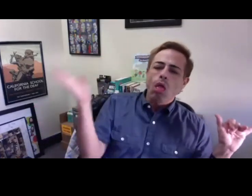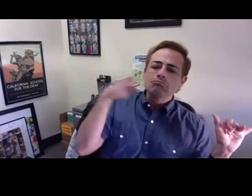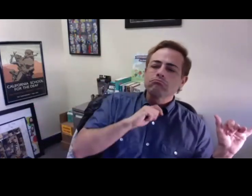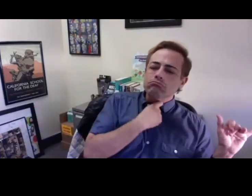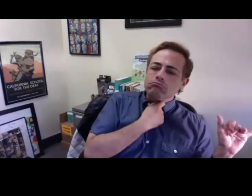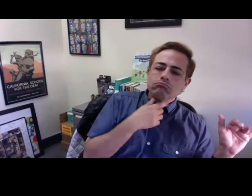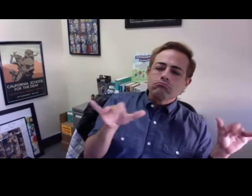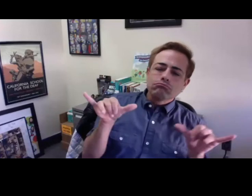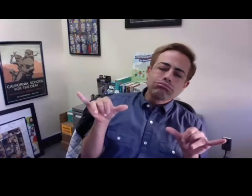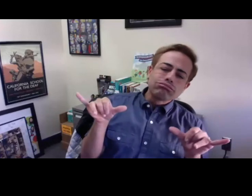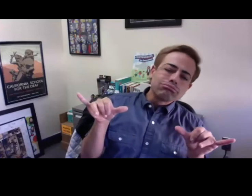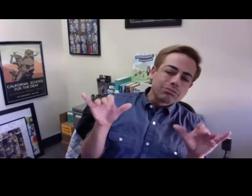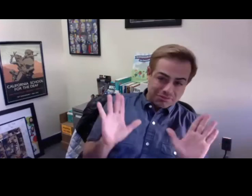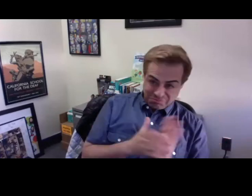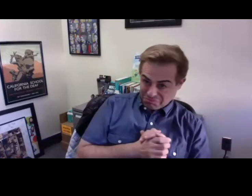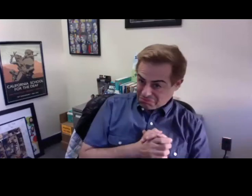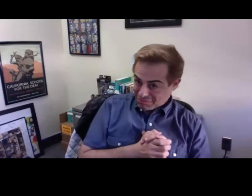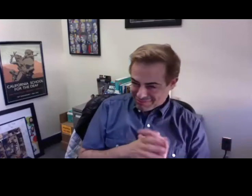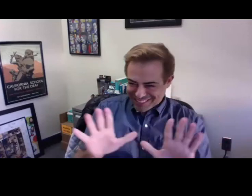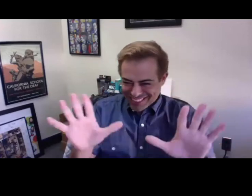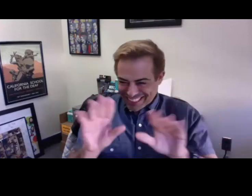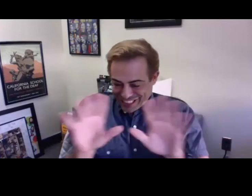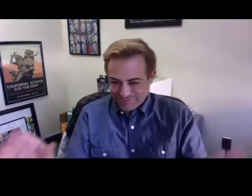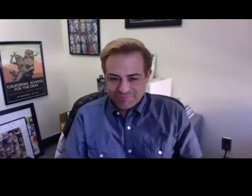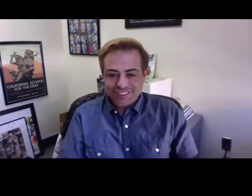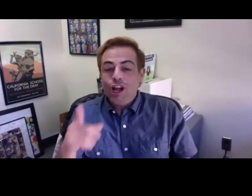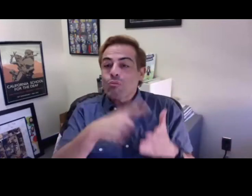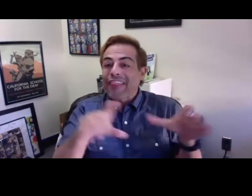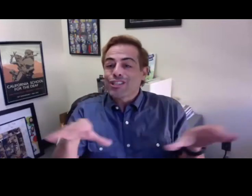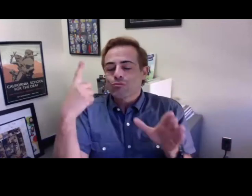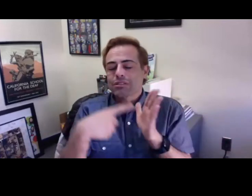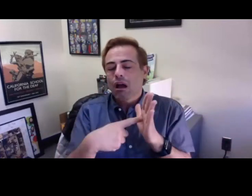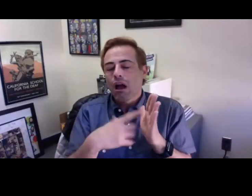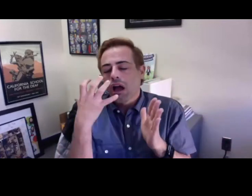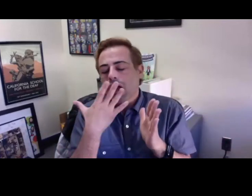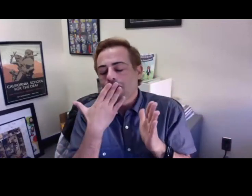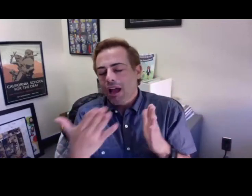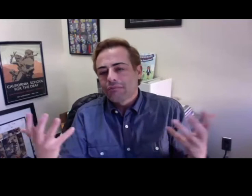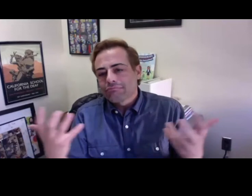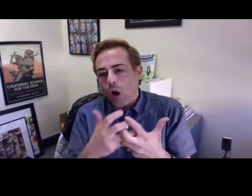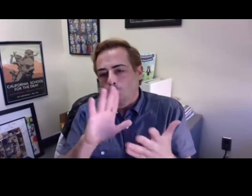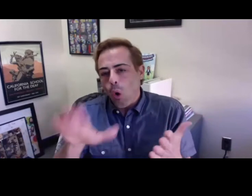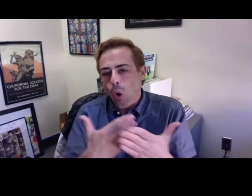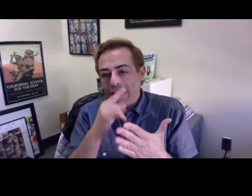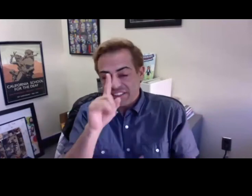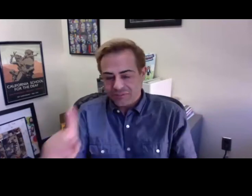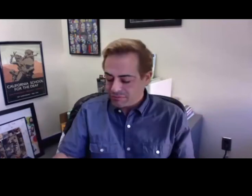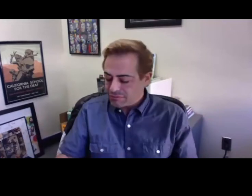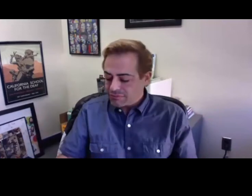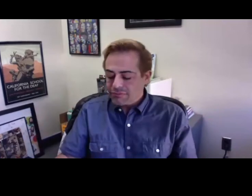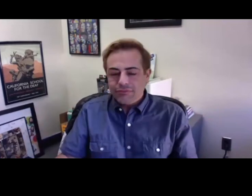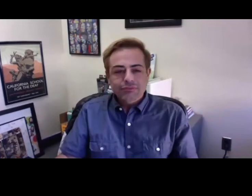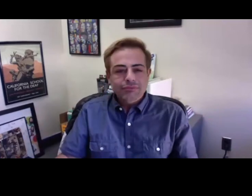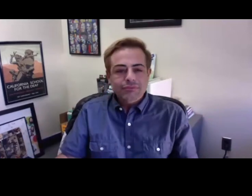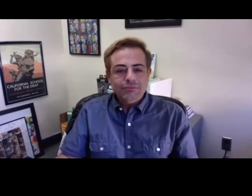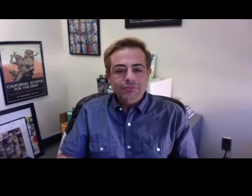Laura is hearing, but she does not use her voice all day long. She uses sign language. But one thing